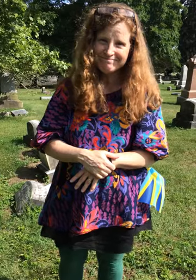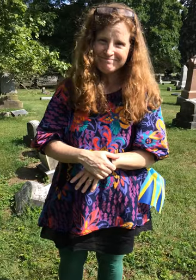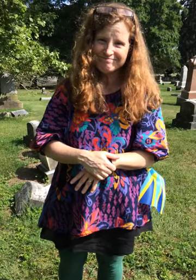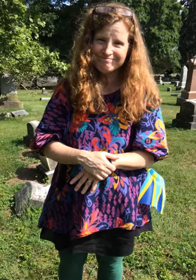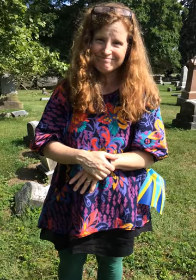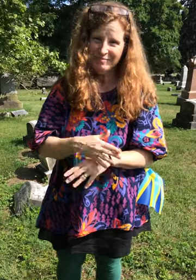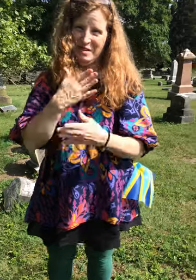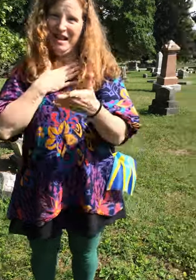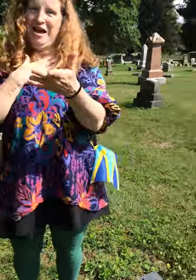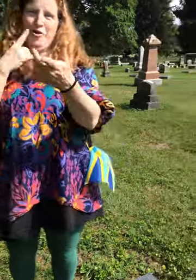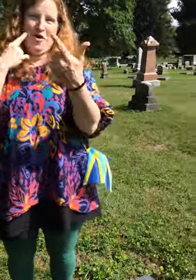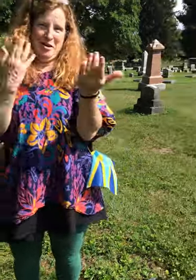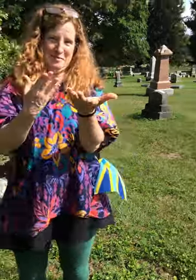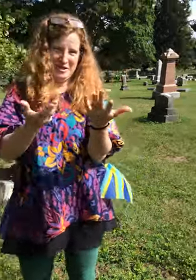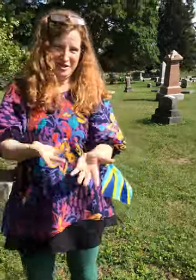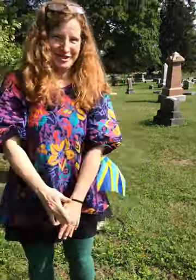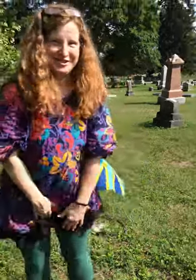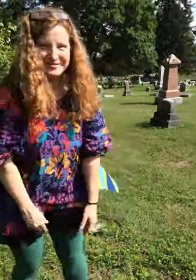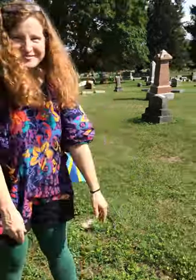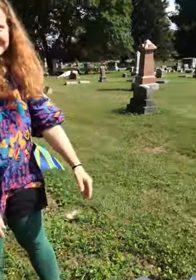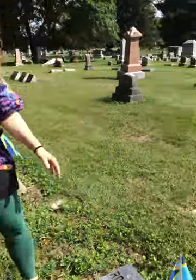Thank you.